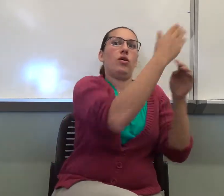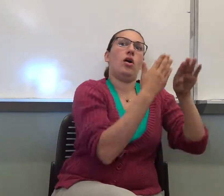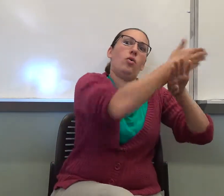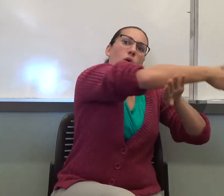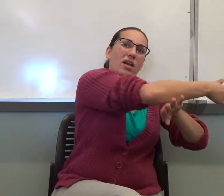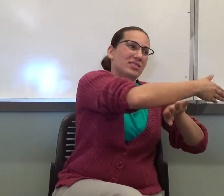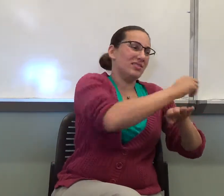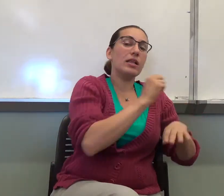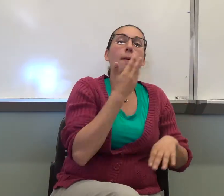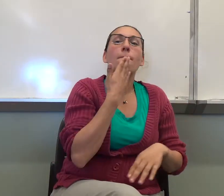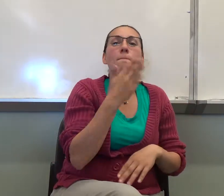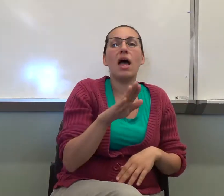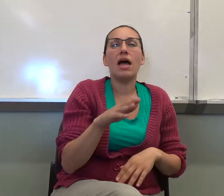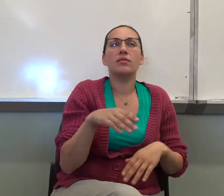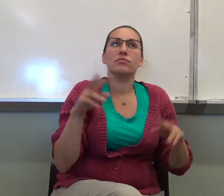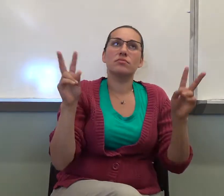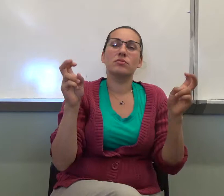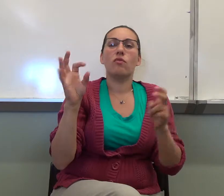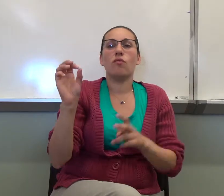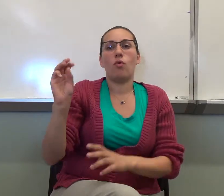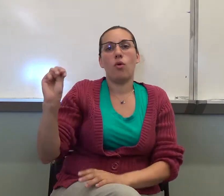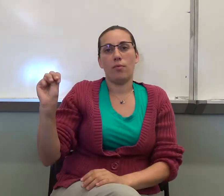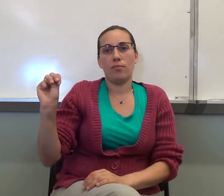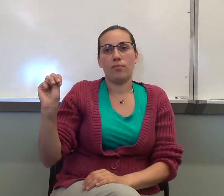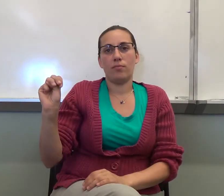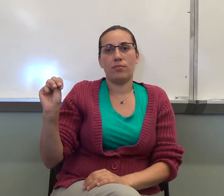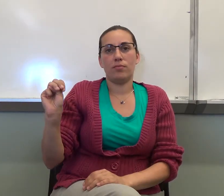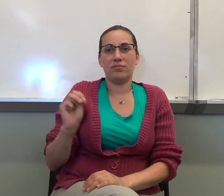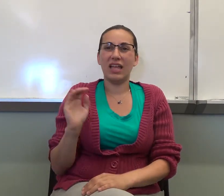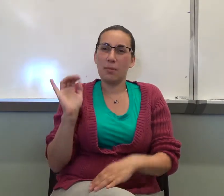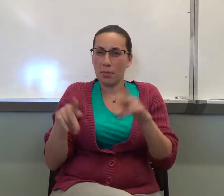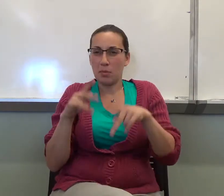They'll laugh at you. They'll do reruns on the internet and all that.